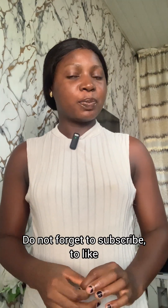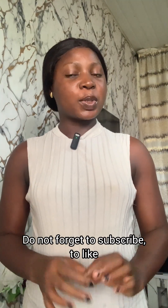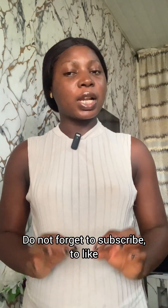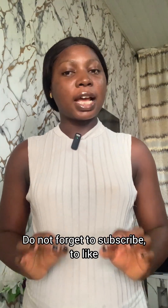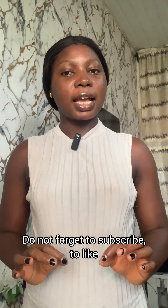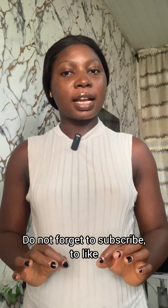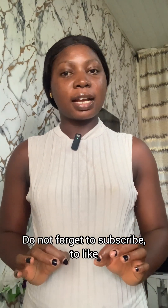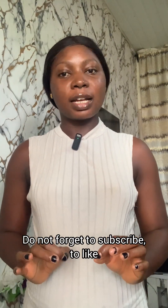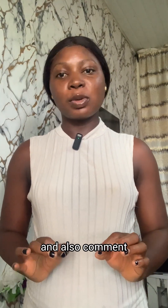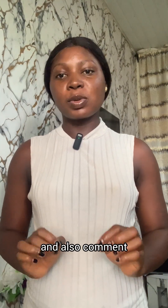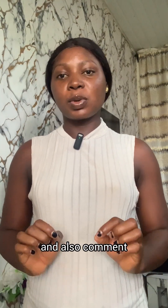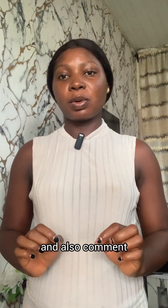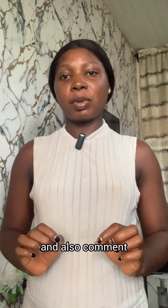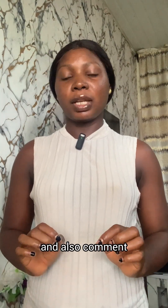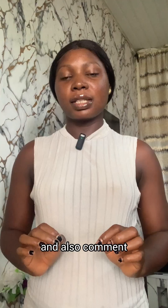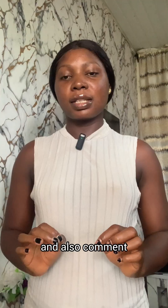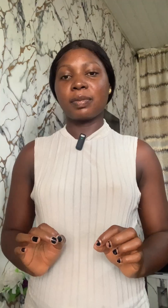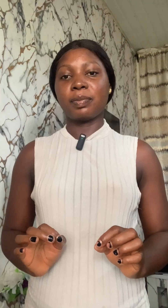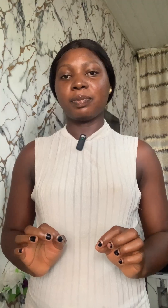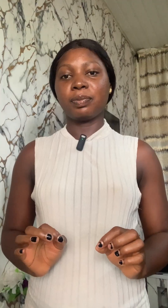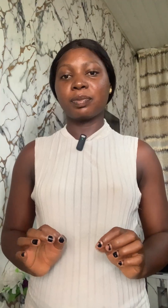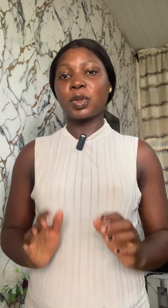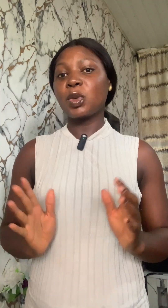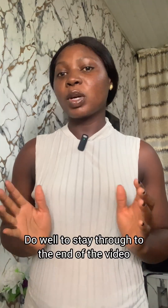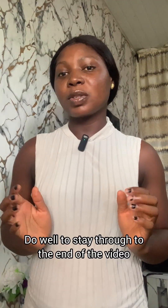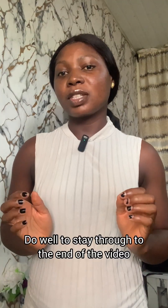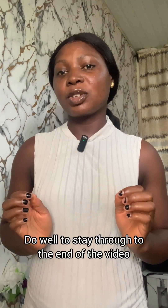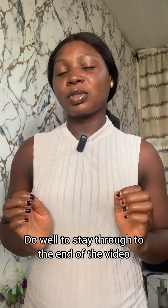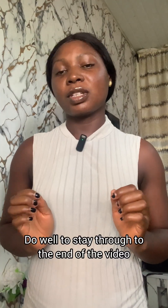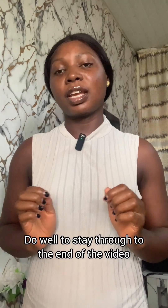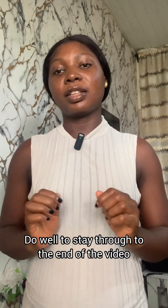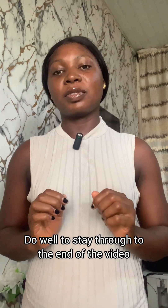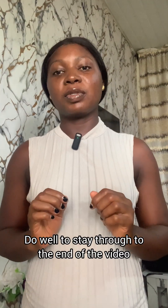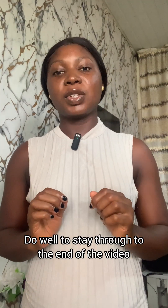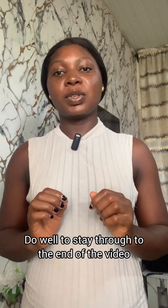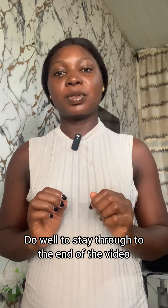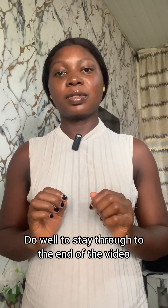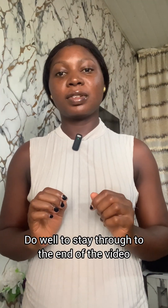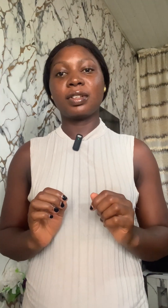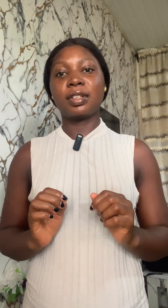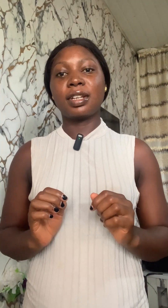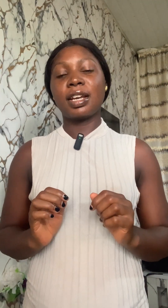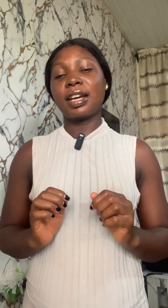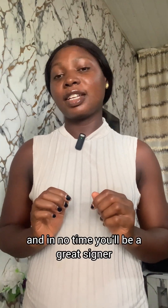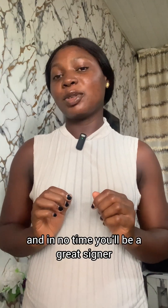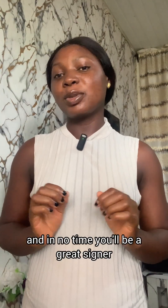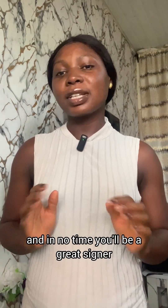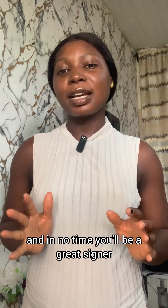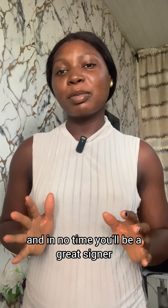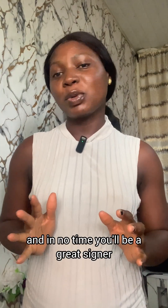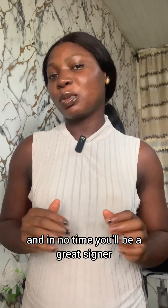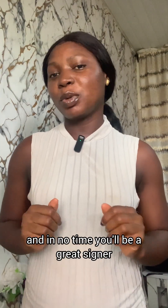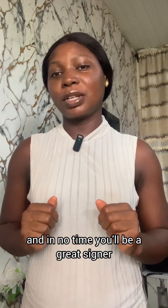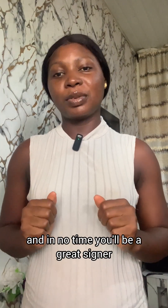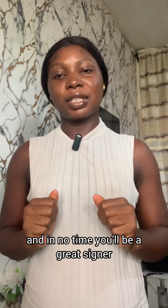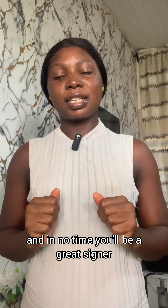to like and also comment. Do well to stay through to the end of the video and in no time you will be a great